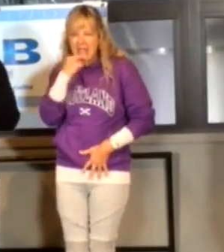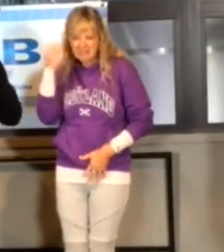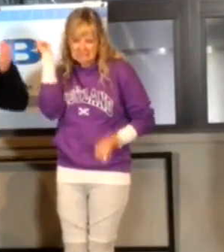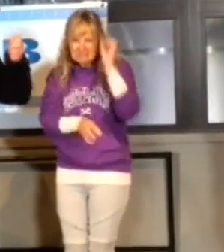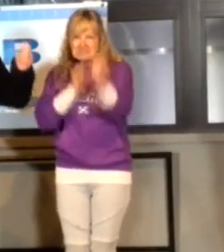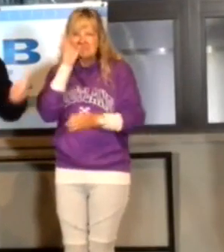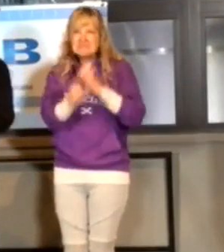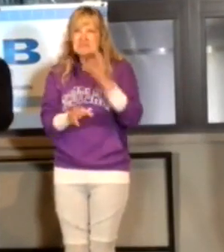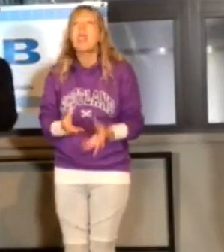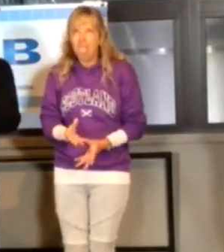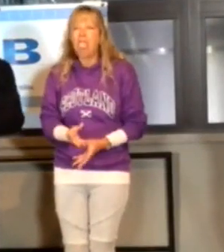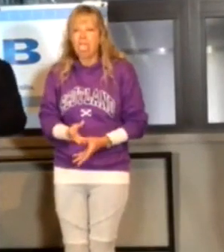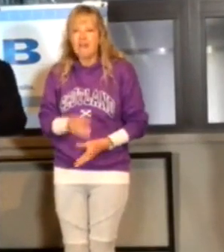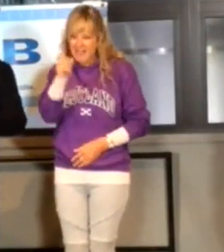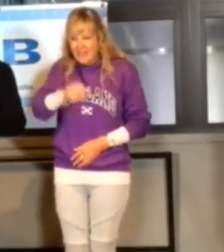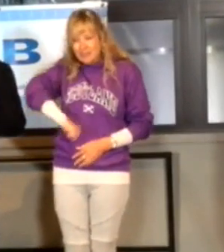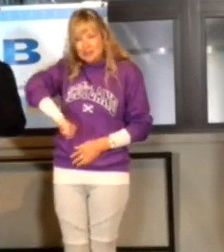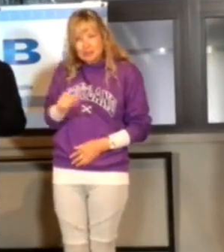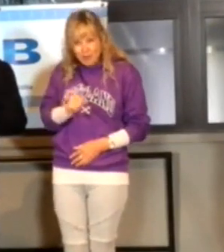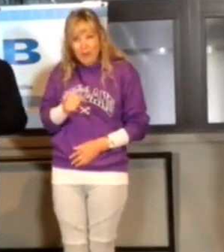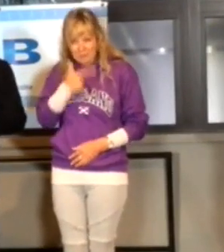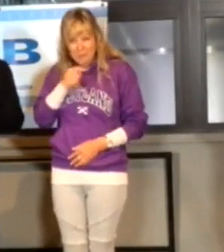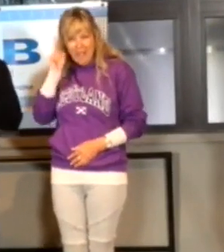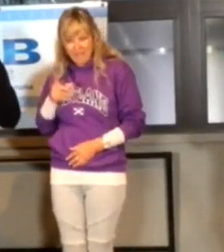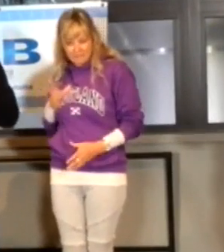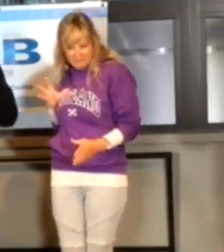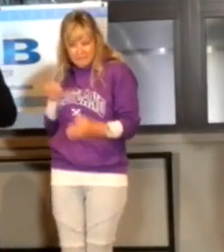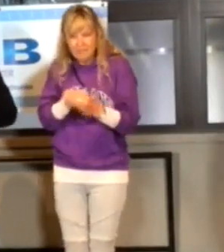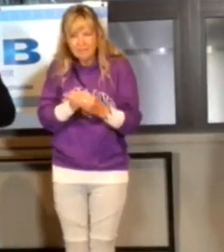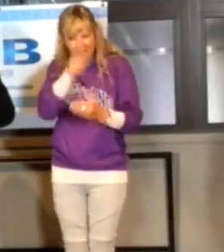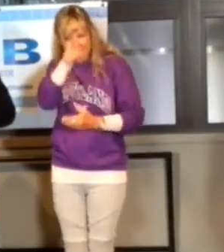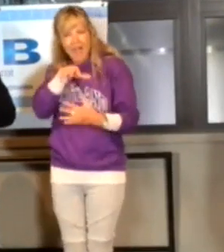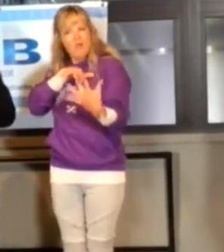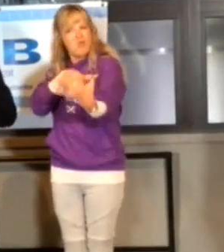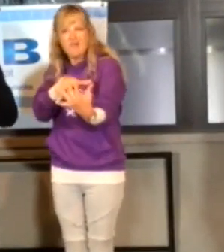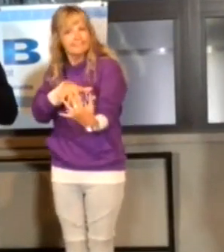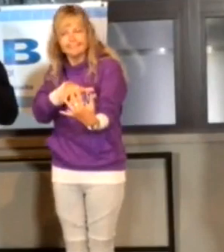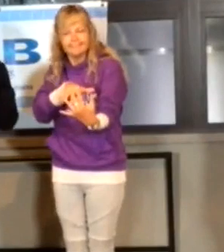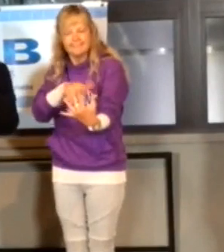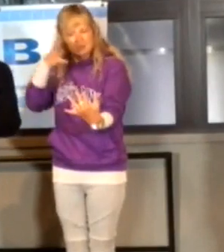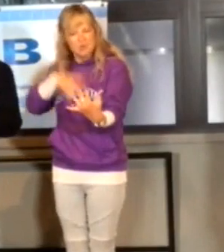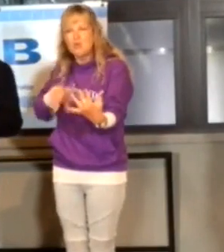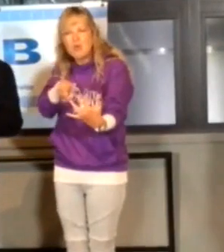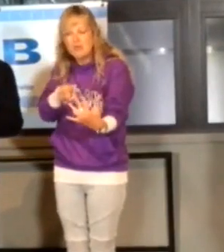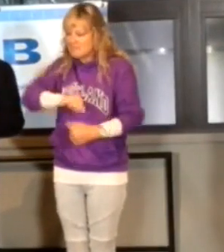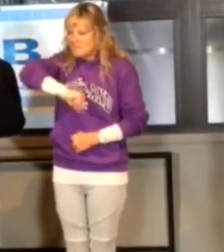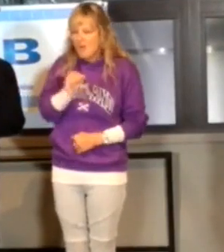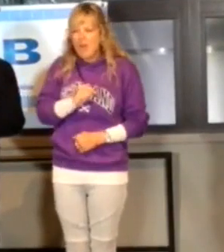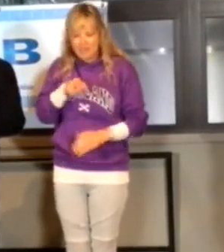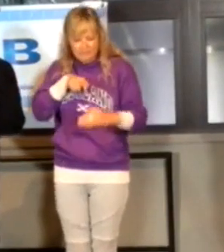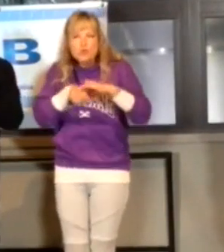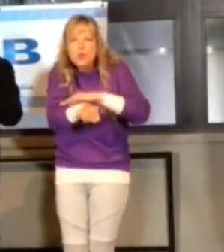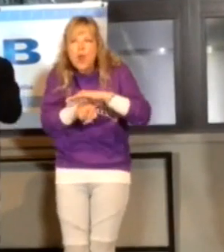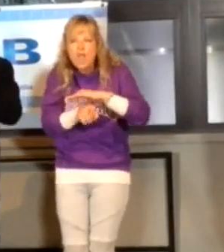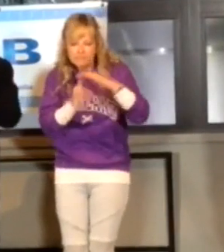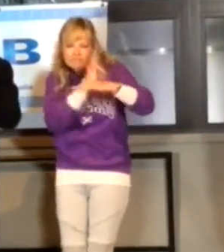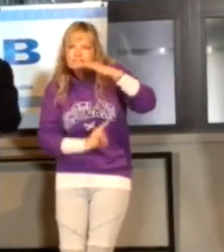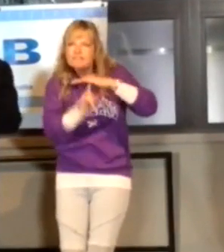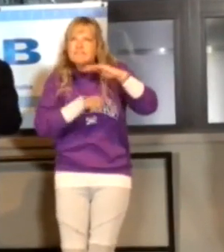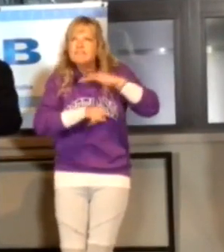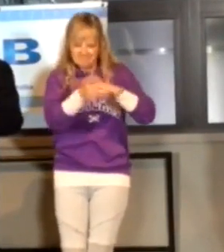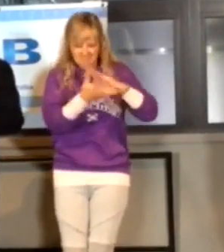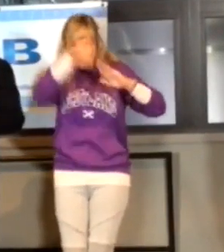were dragged into that illegal war. So we want a type of Scotland which is free of nuclear weapons. We want the sort